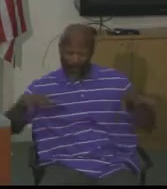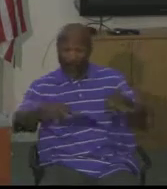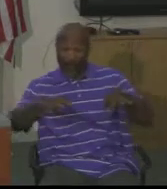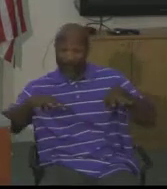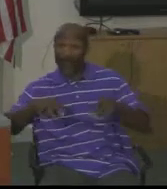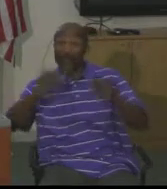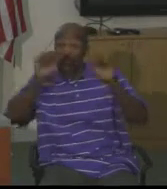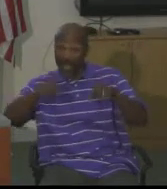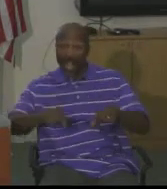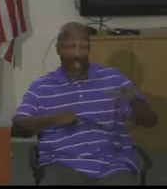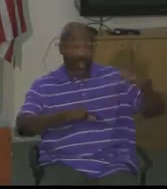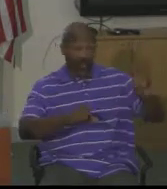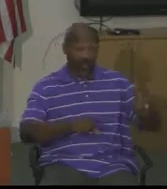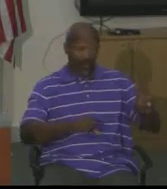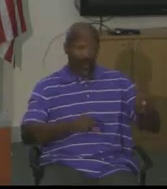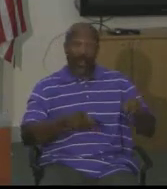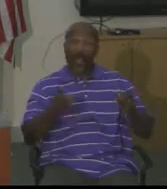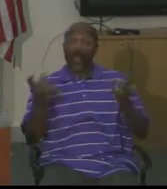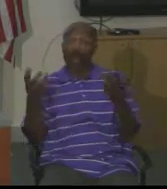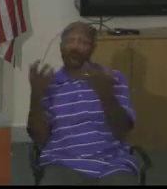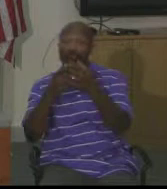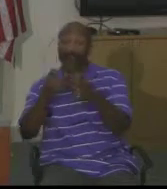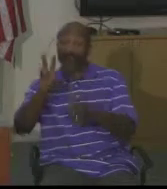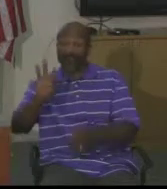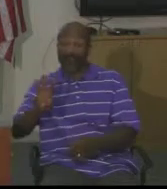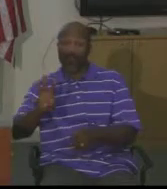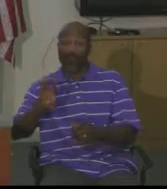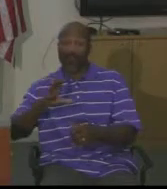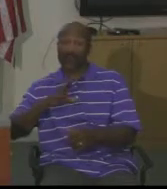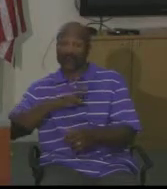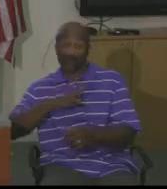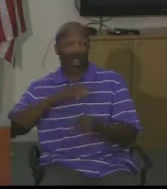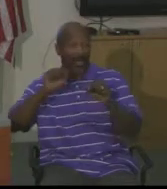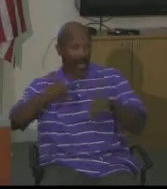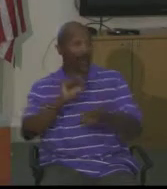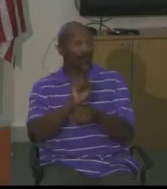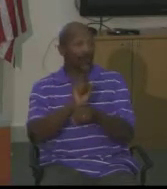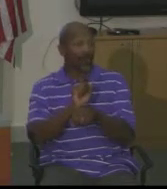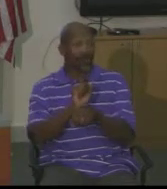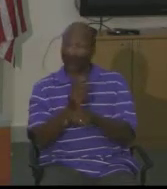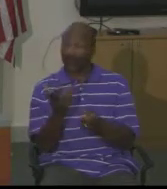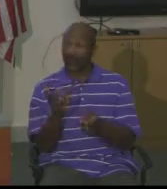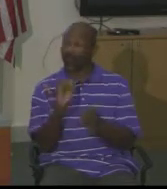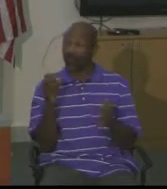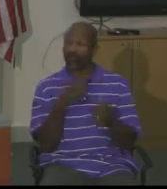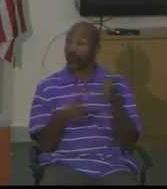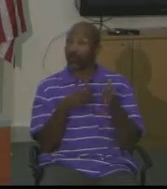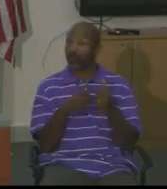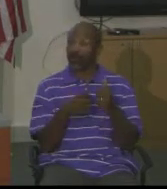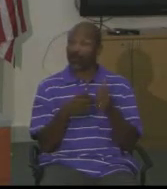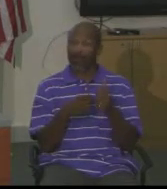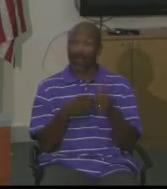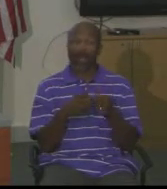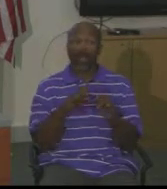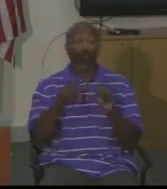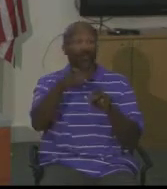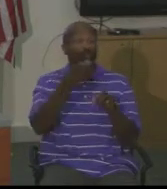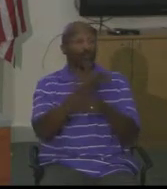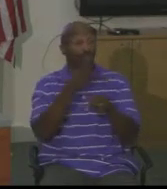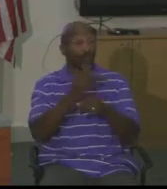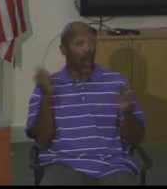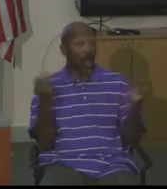64-bit slot and everything's fine. There's no reason why you have to drive on all 4 lanes of the